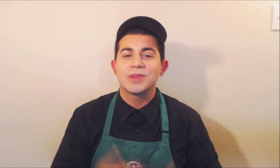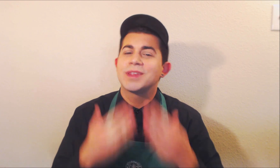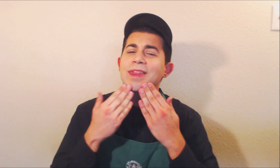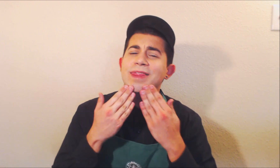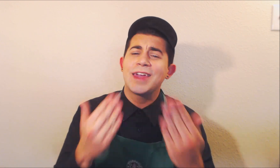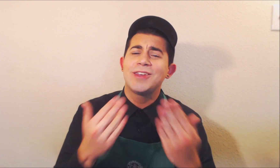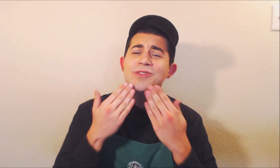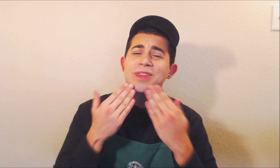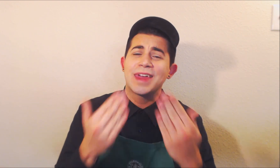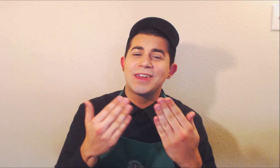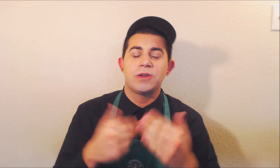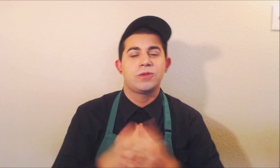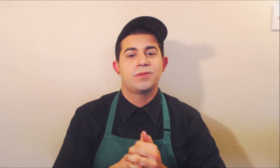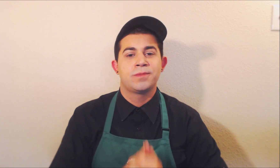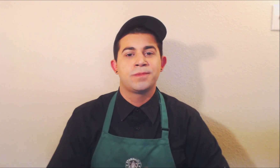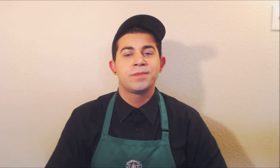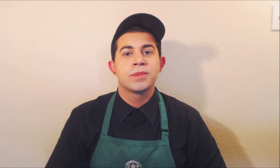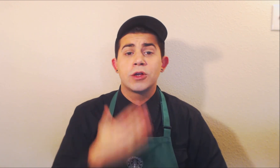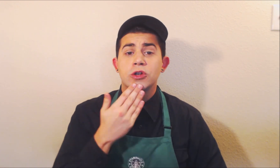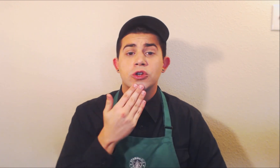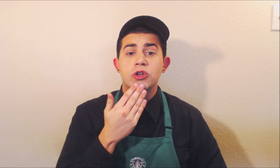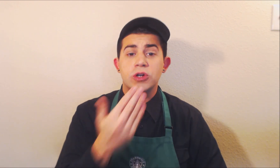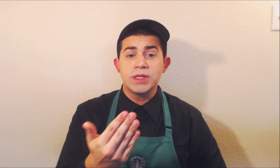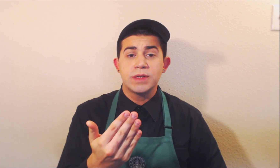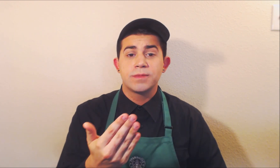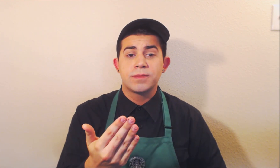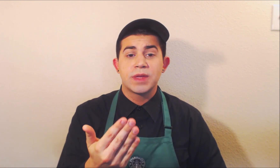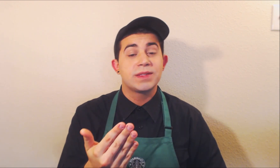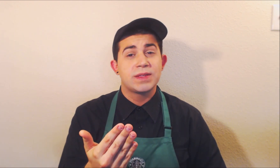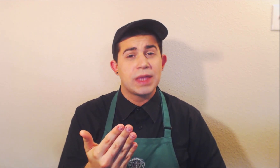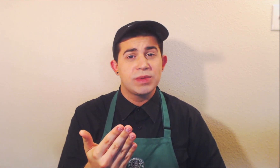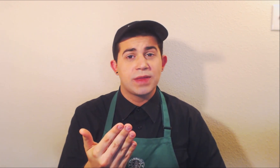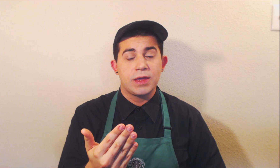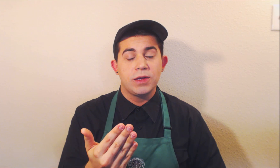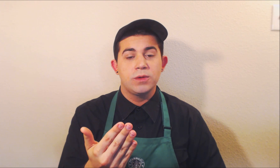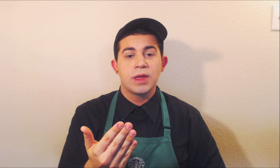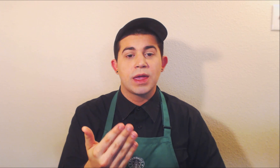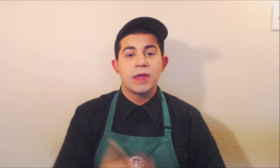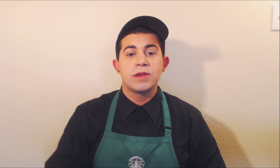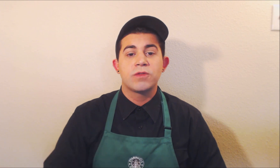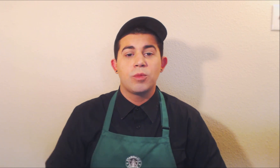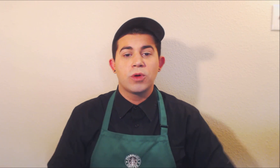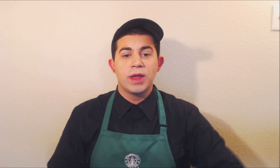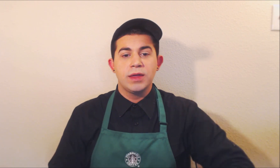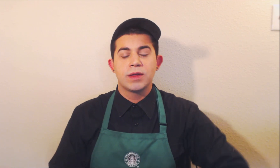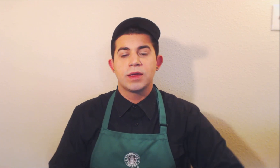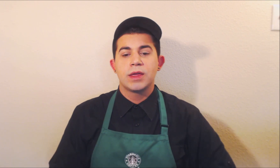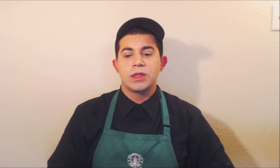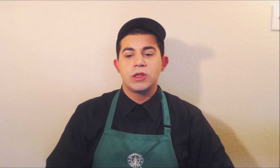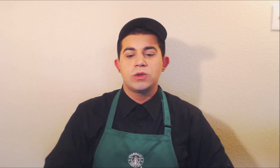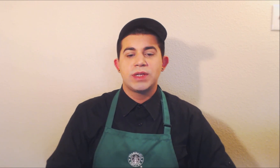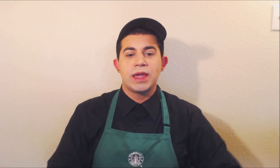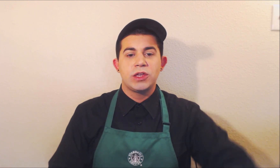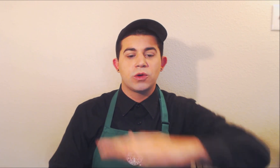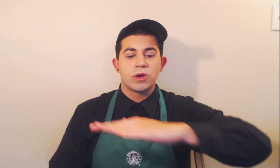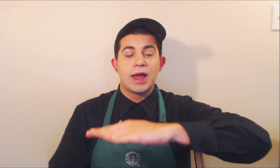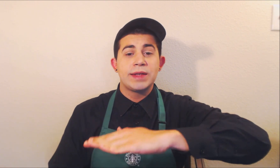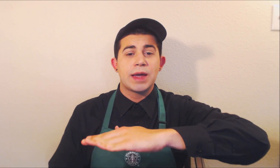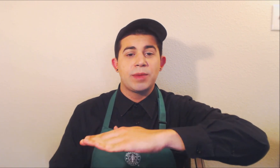customers. Thank you, thank you. Good is the same as thank you. And then for morning, you take your